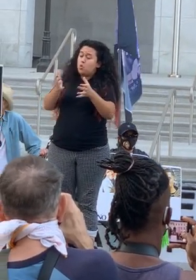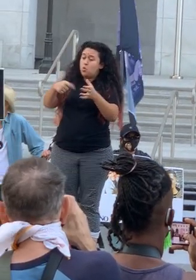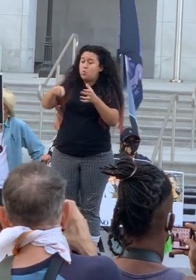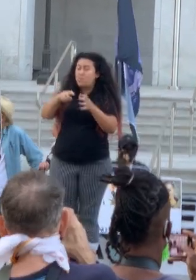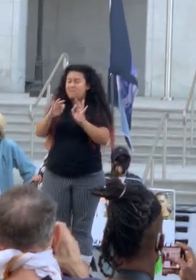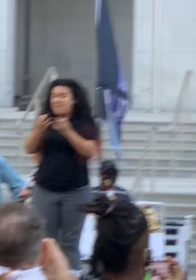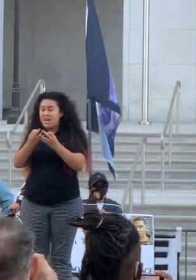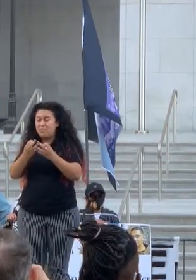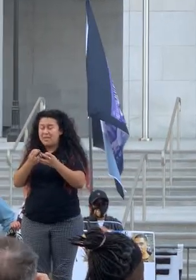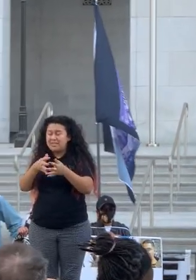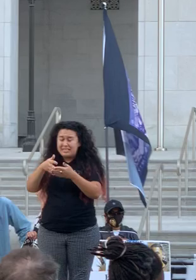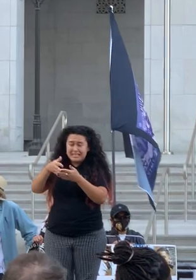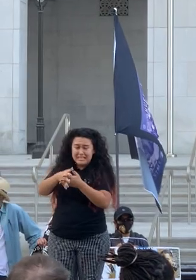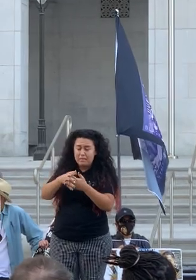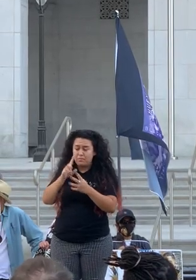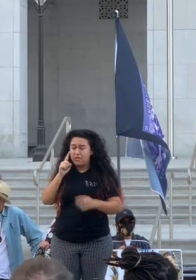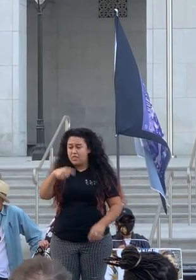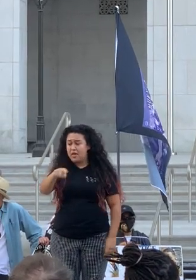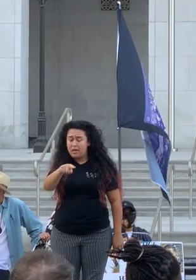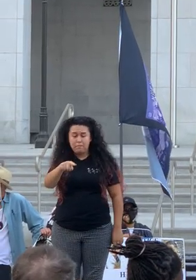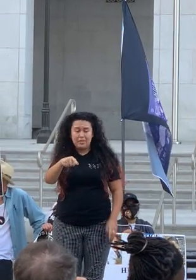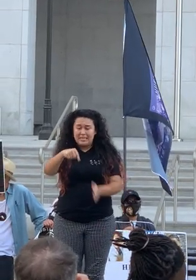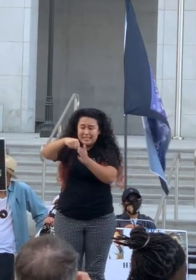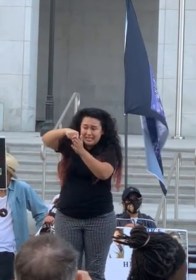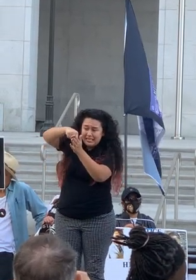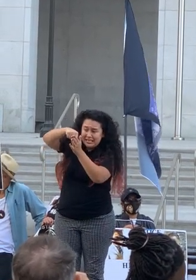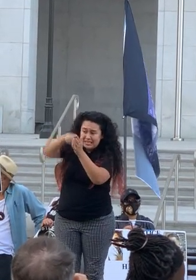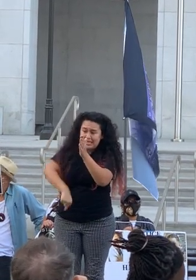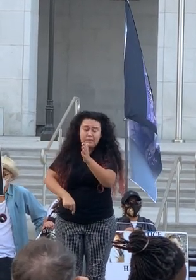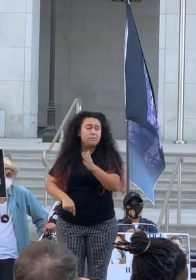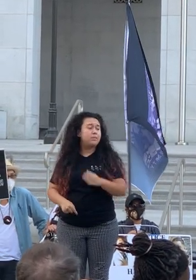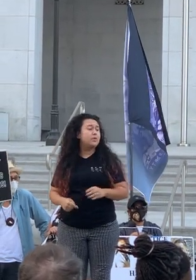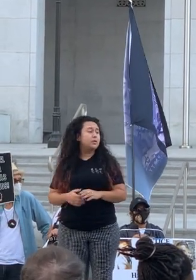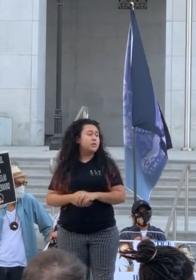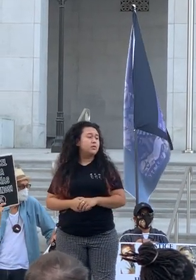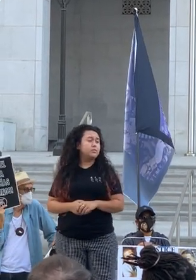deep. It goes so deep